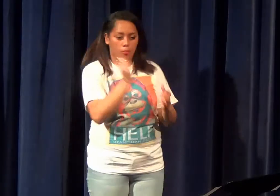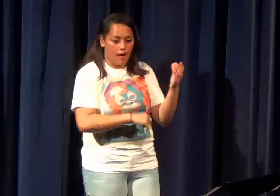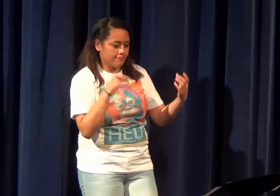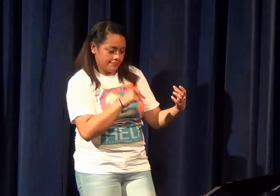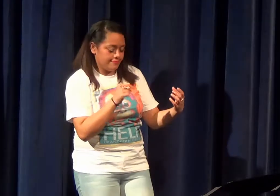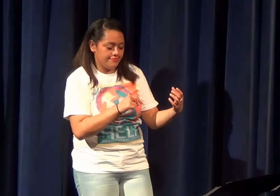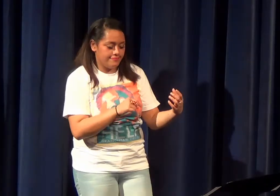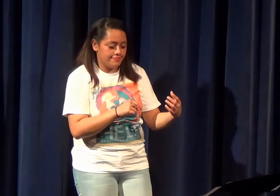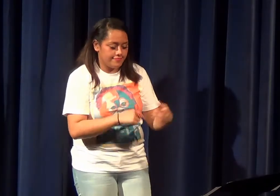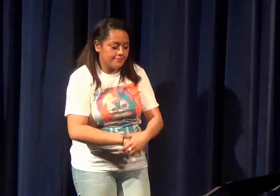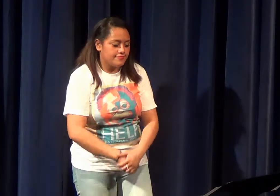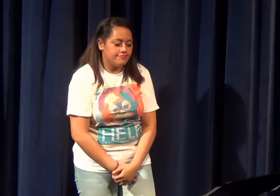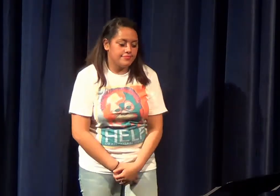it doesn't, urge you not to buy it.